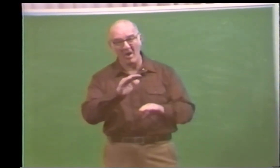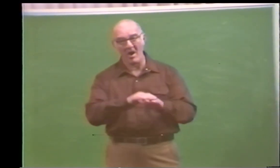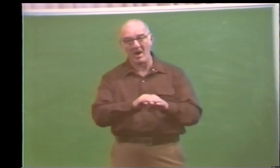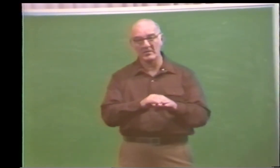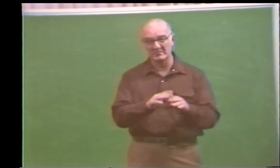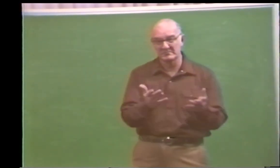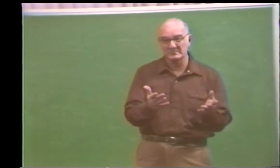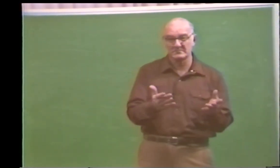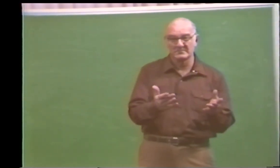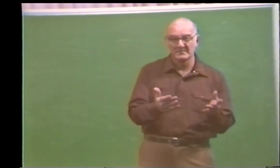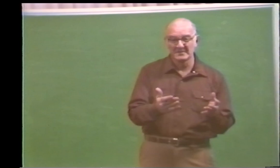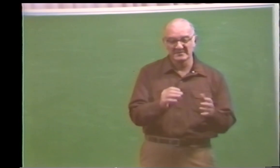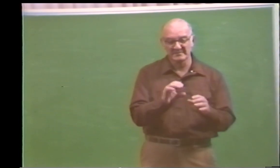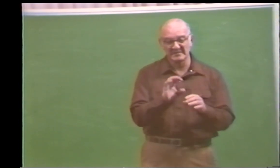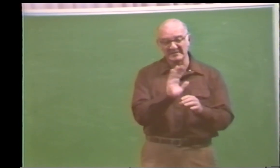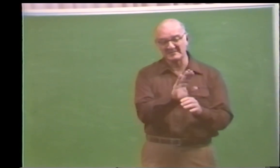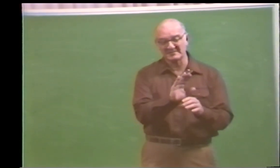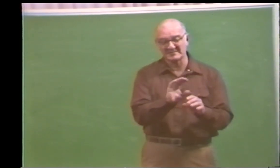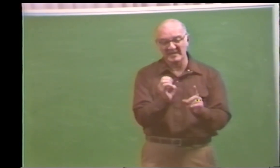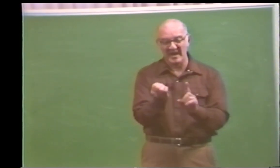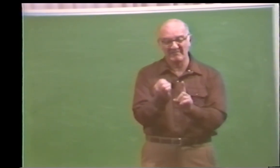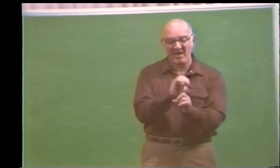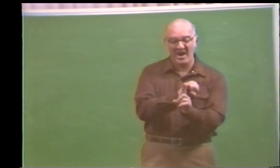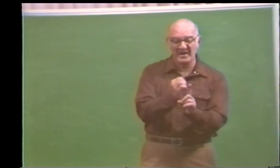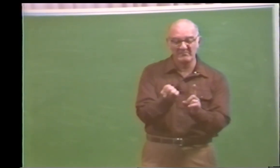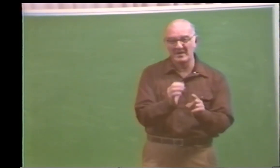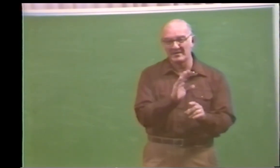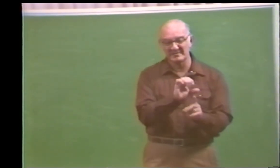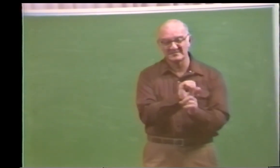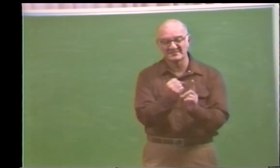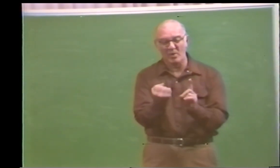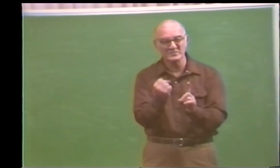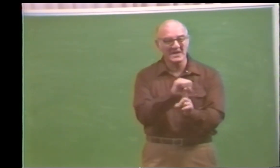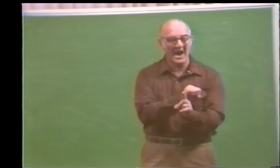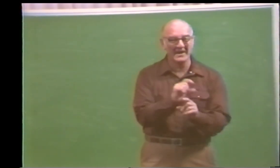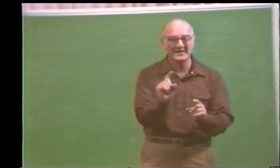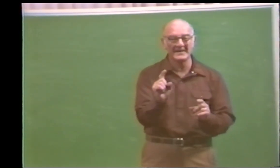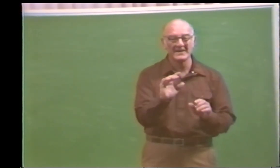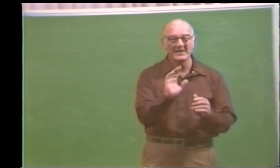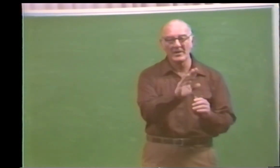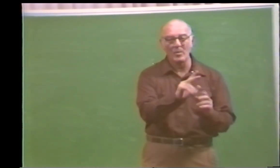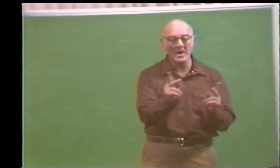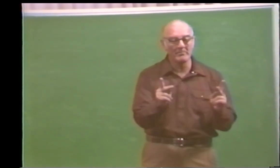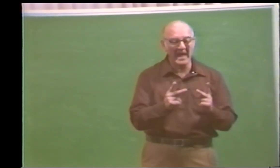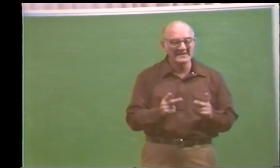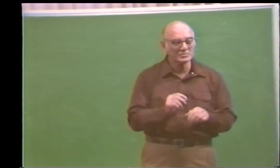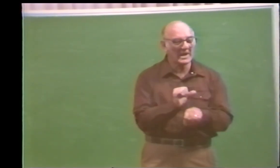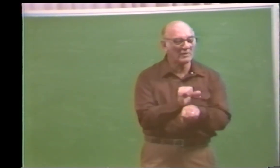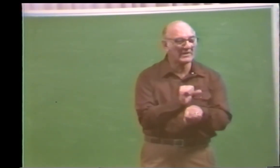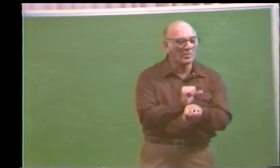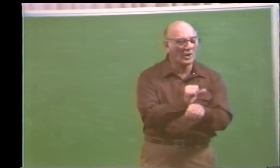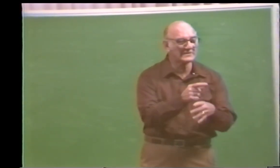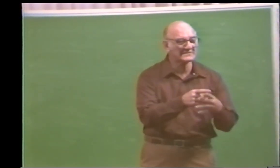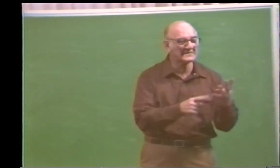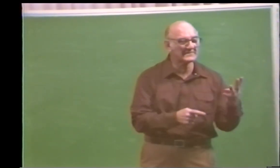on his environment, his society, the place where he works?